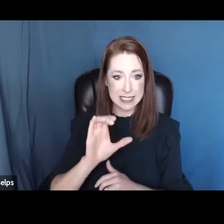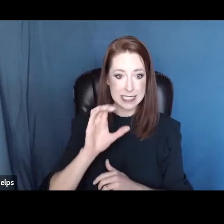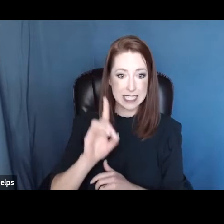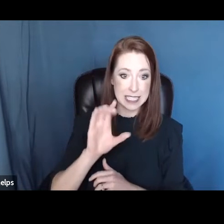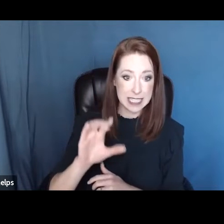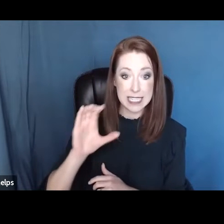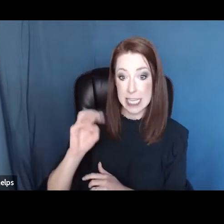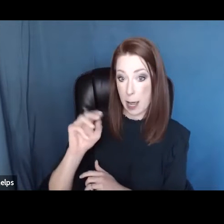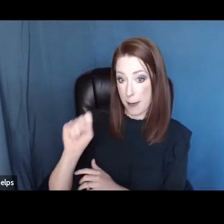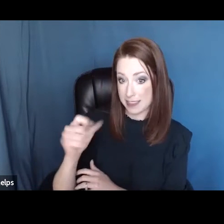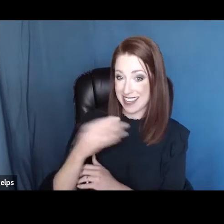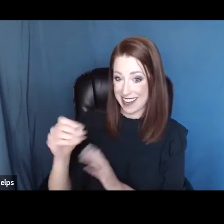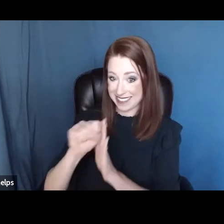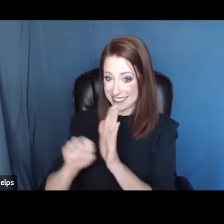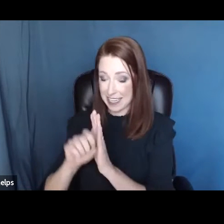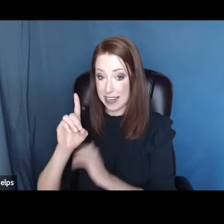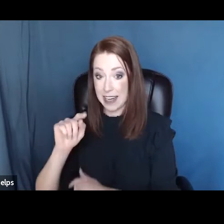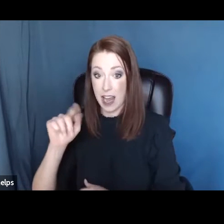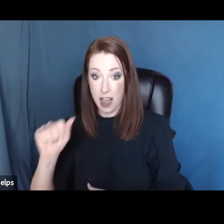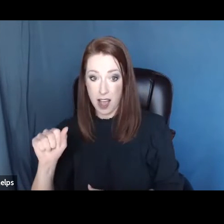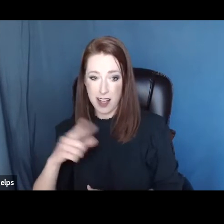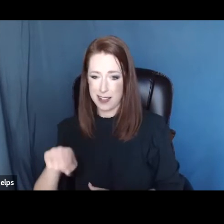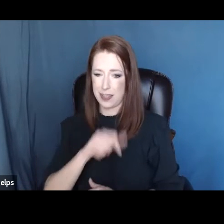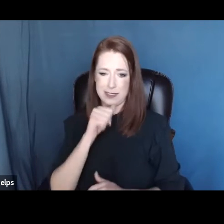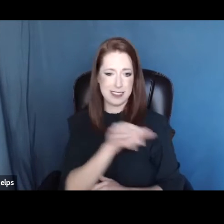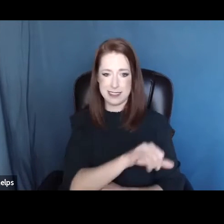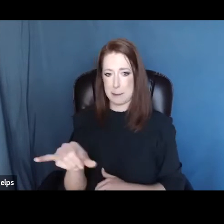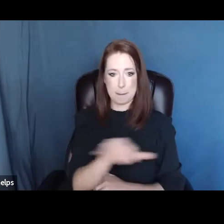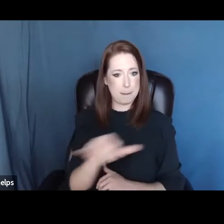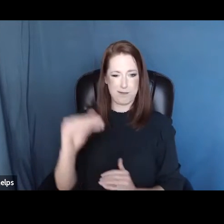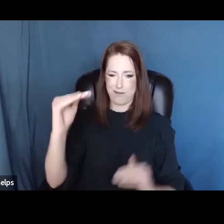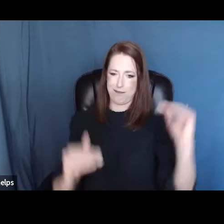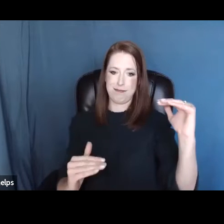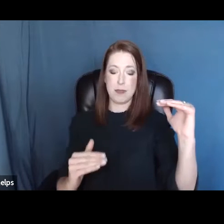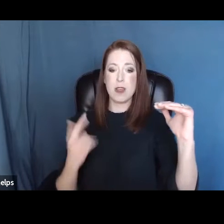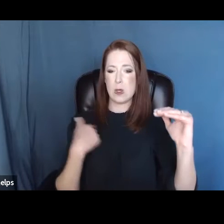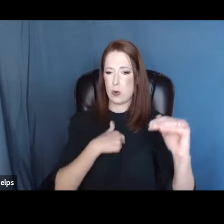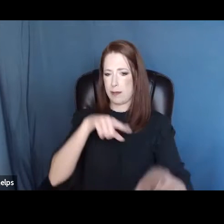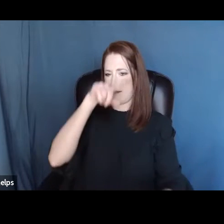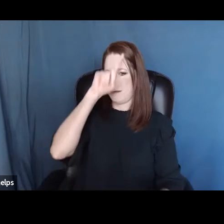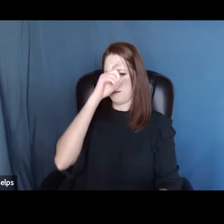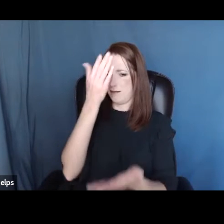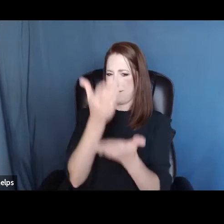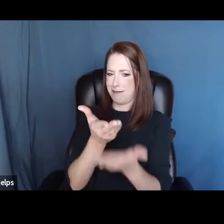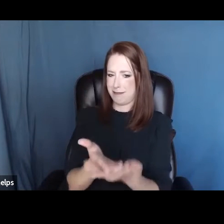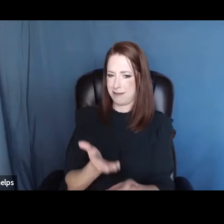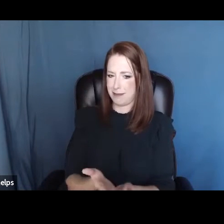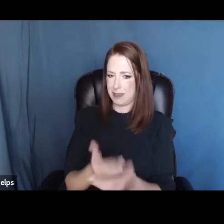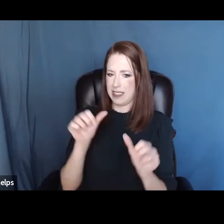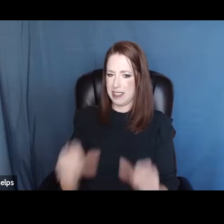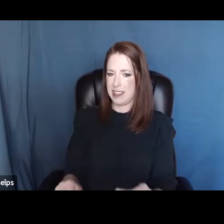and state data, and really brings into question the validity and trustworthiness